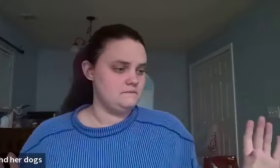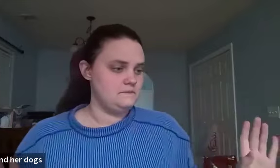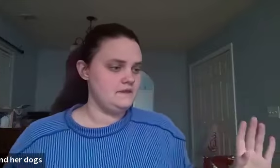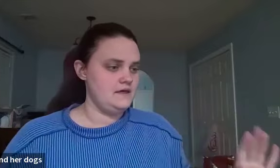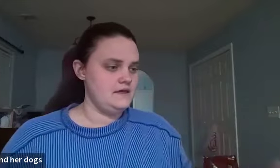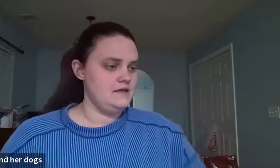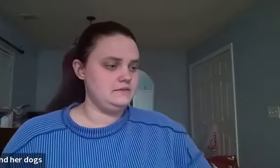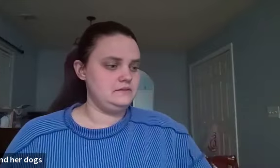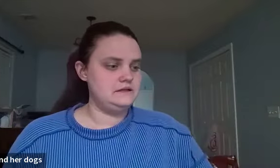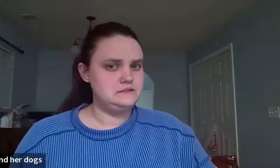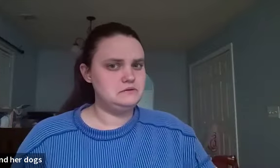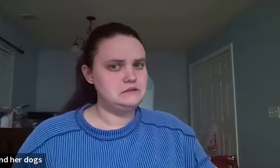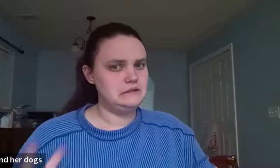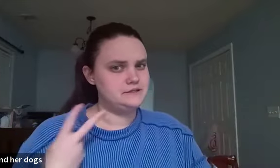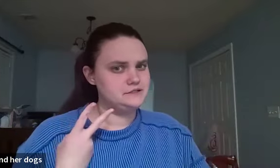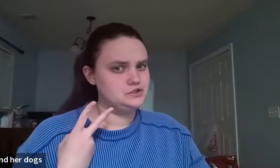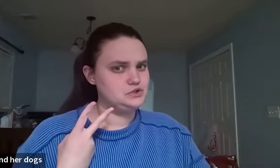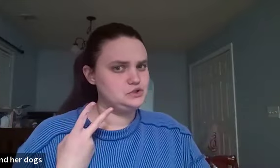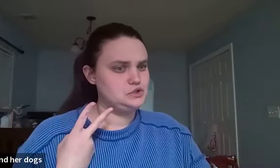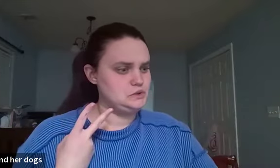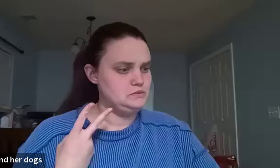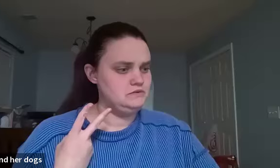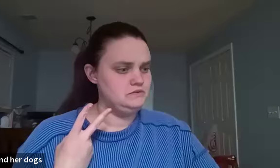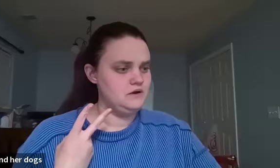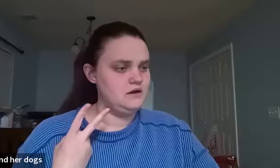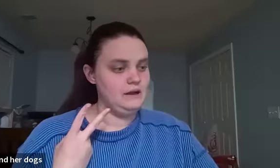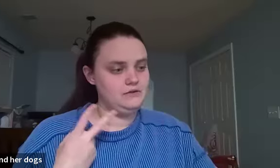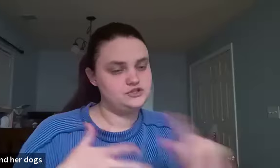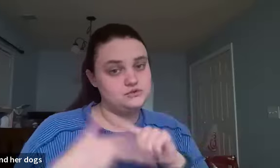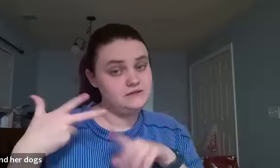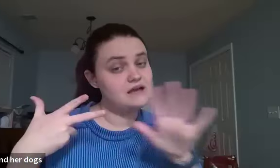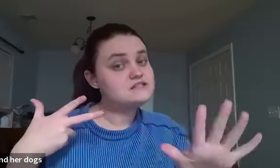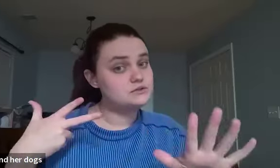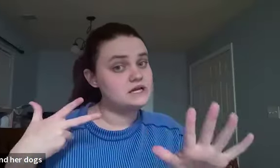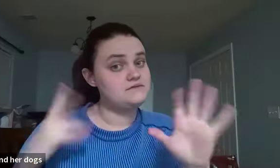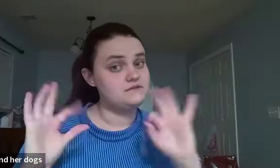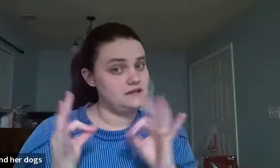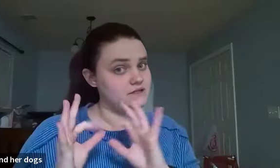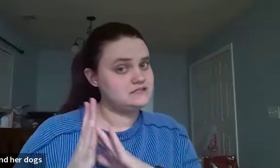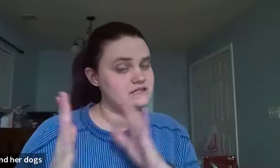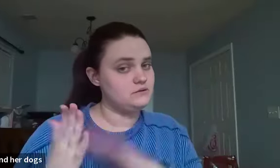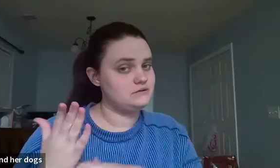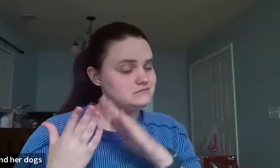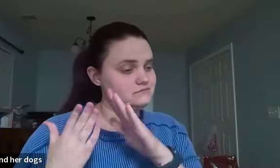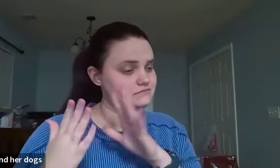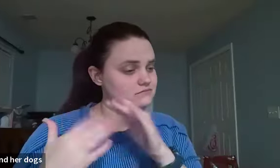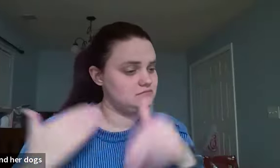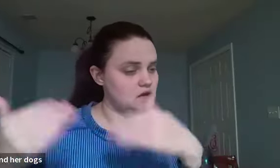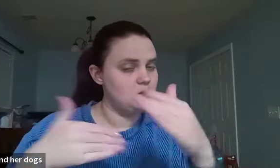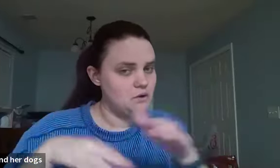Okay. Let's do our last two. Oh, well, there's three. Last three of the families, because I know we're